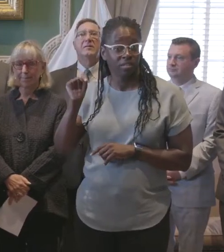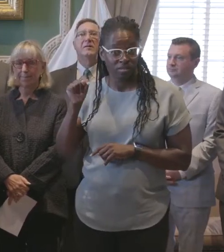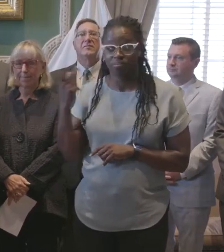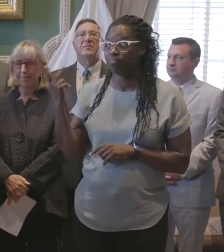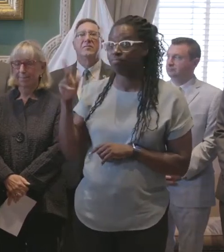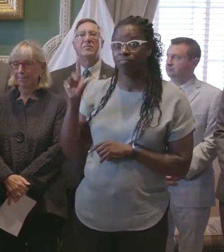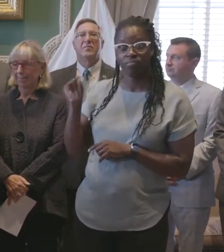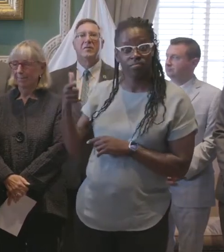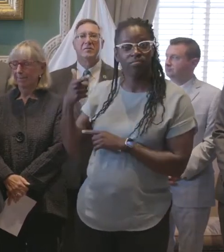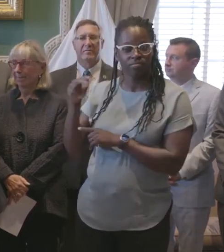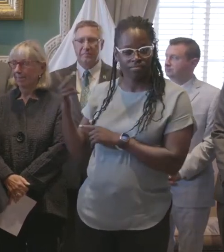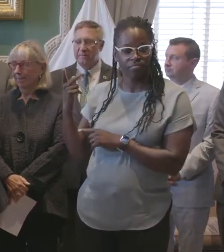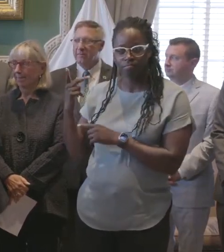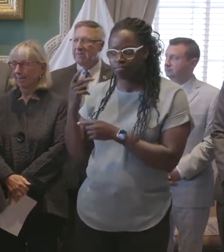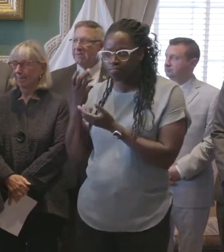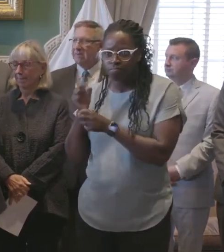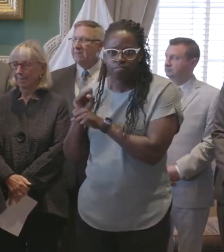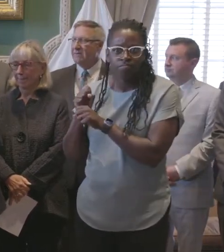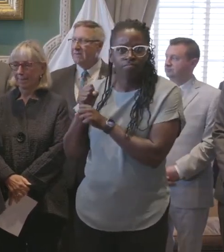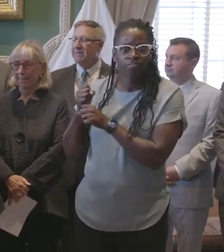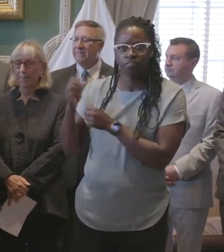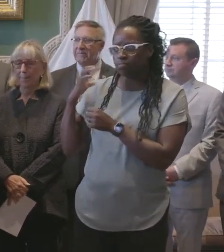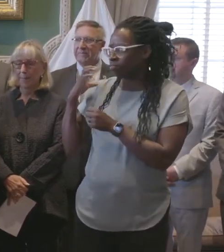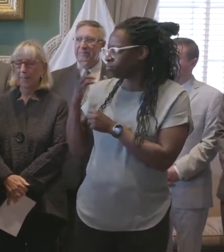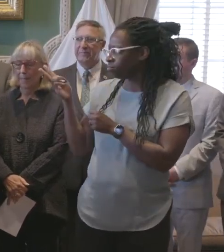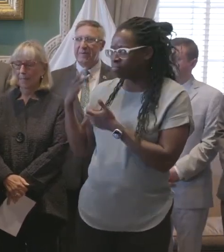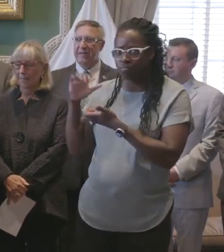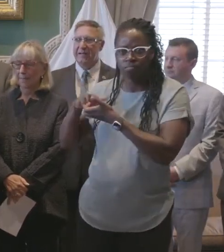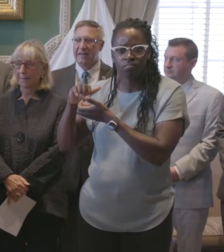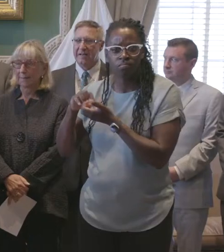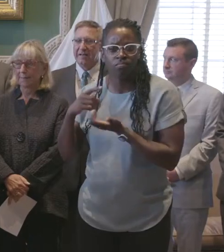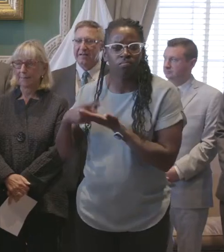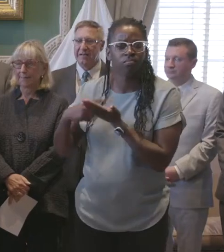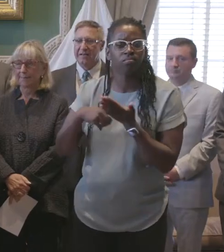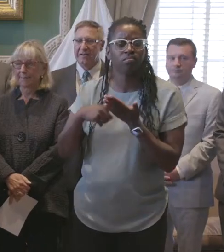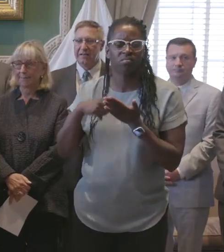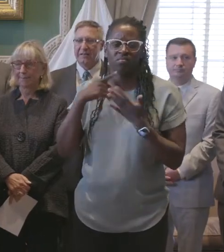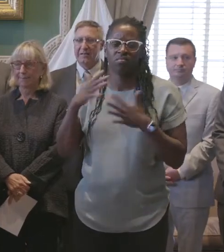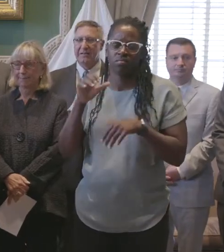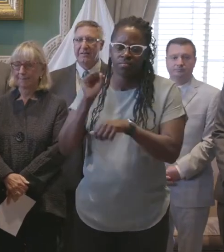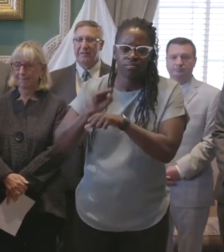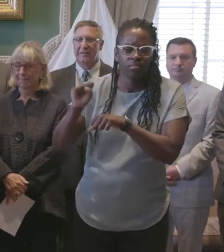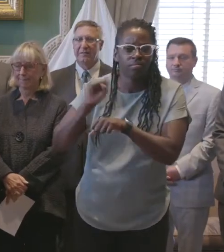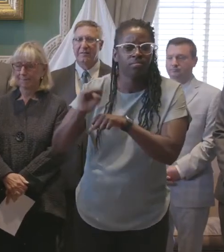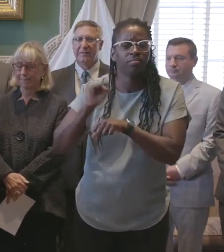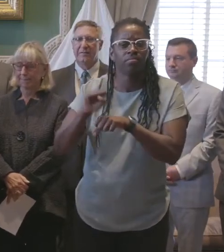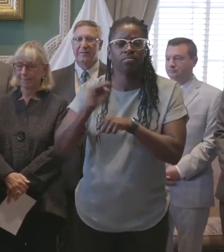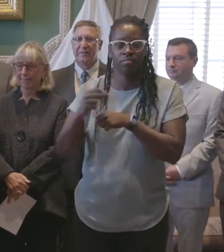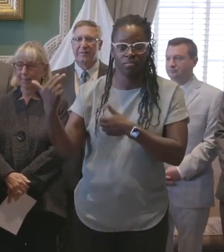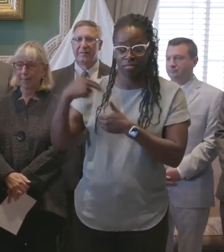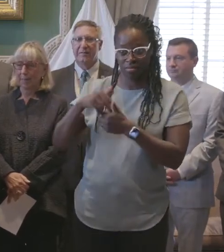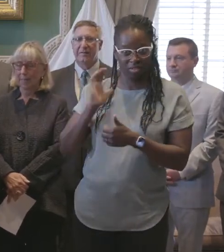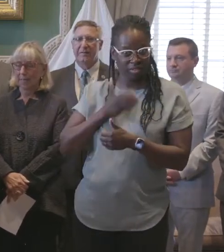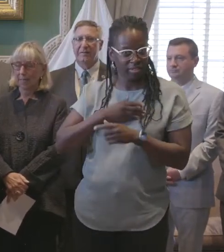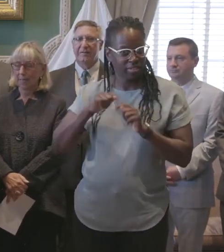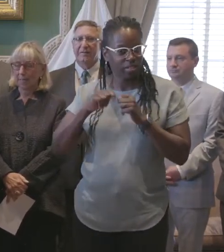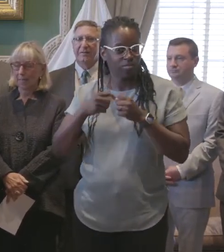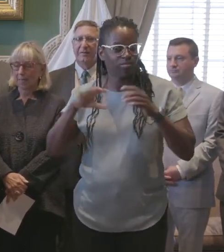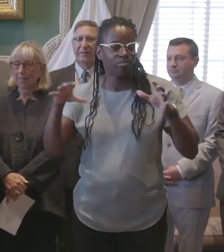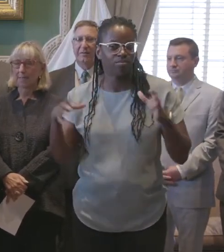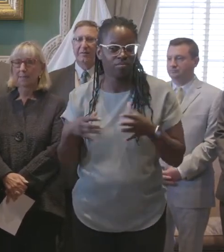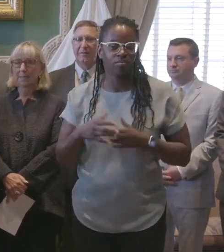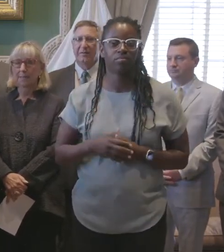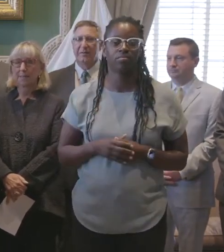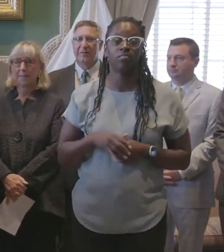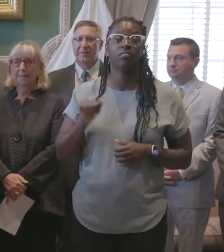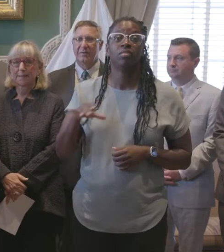Michlewitz and Chair Rodrigues for their work with our team, as well as members of the conference committee. We're